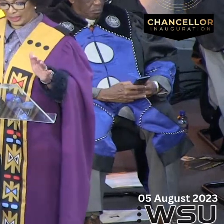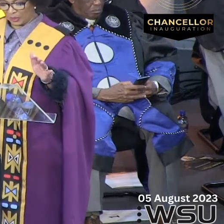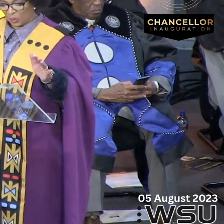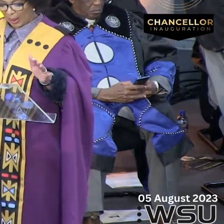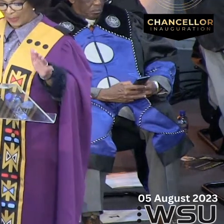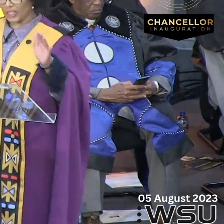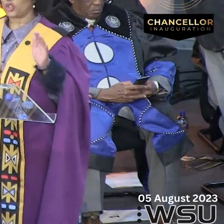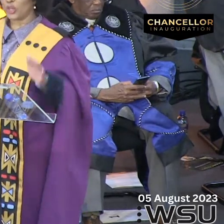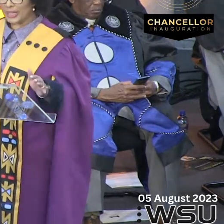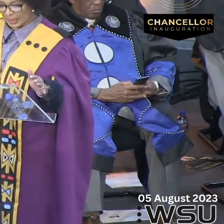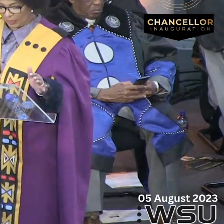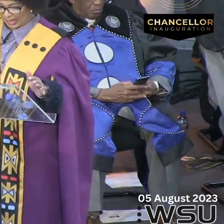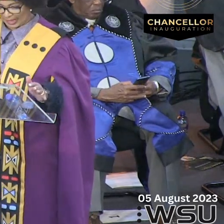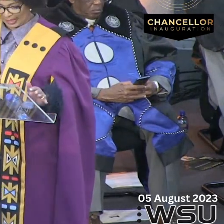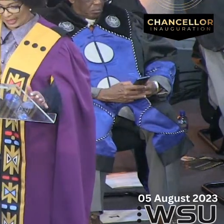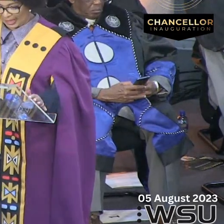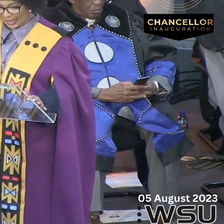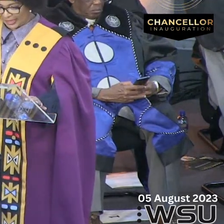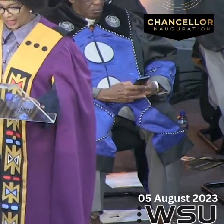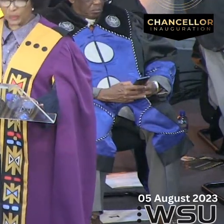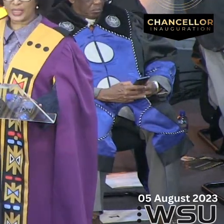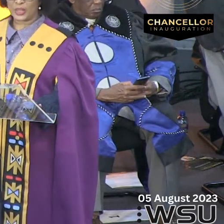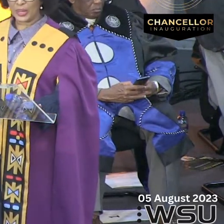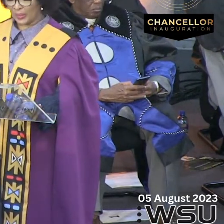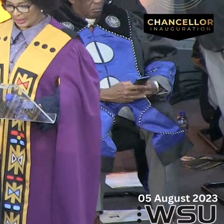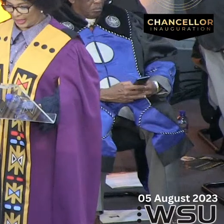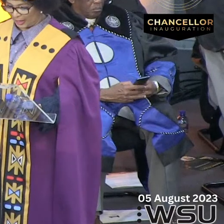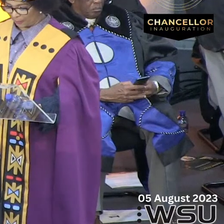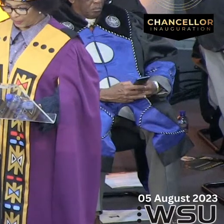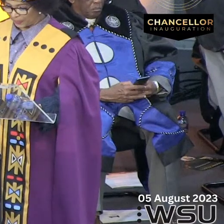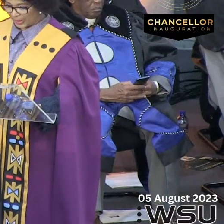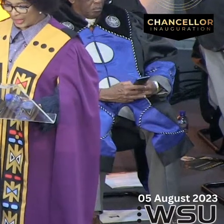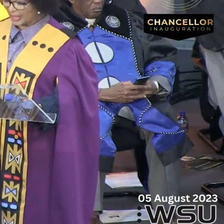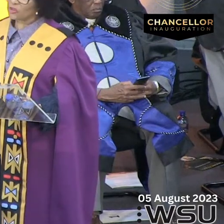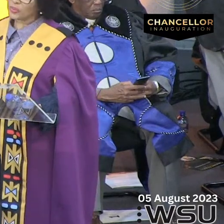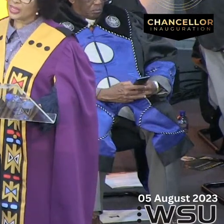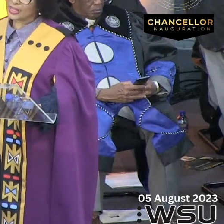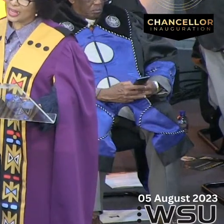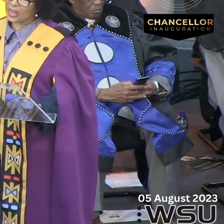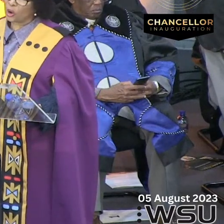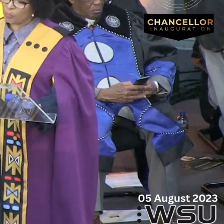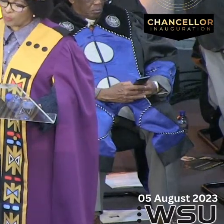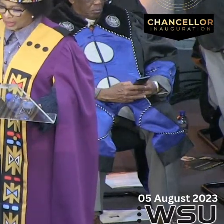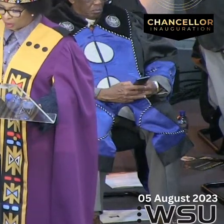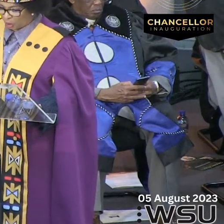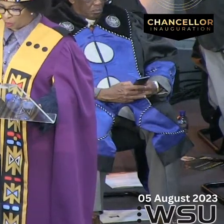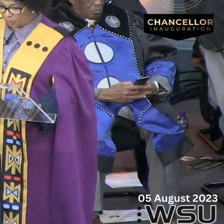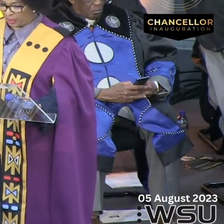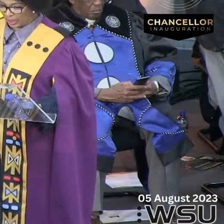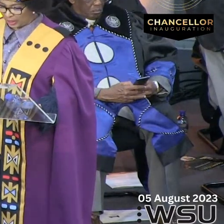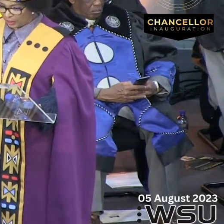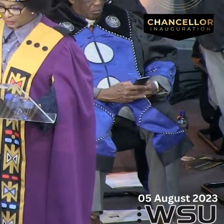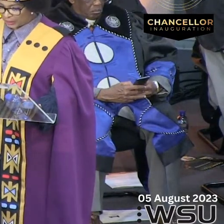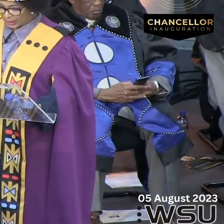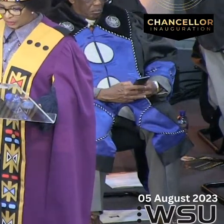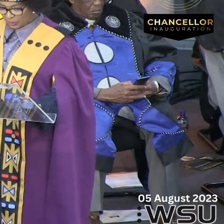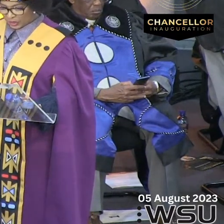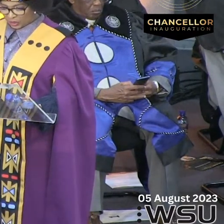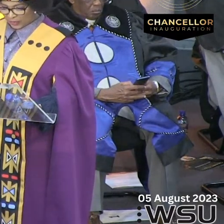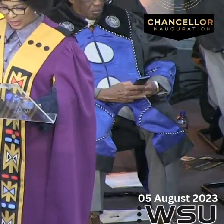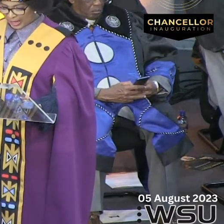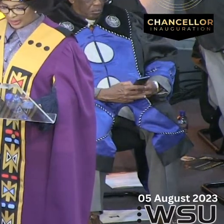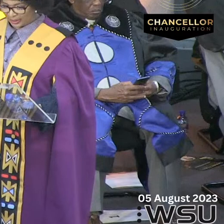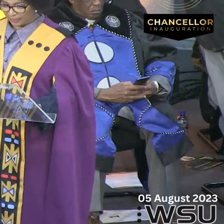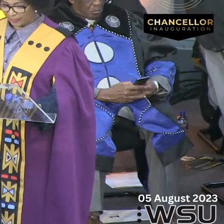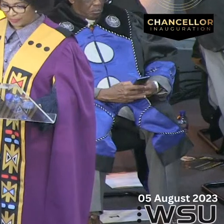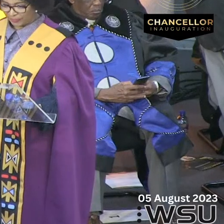graduates who are majority black graduating when I was here. That gave me real big hope for the